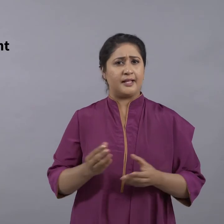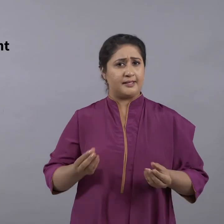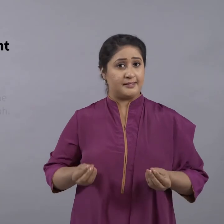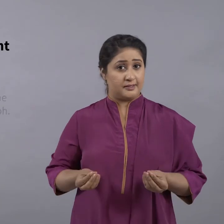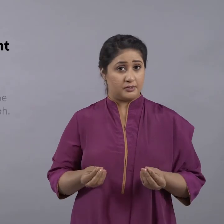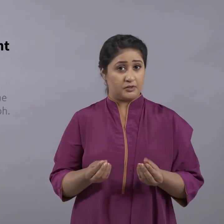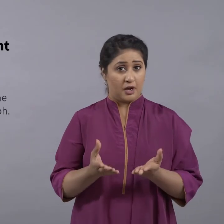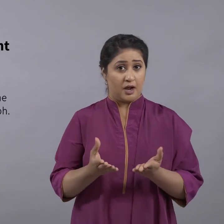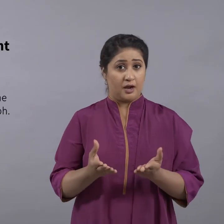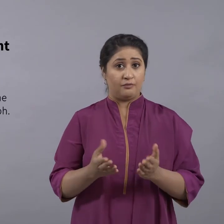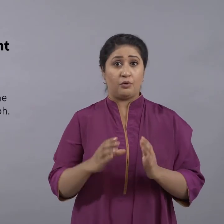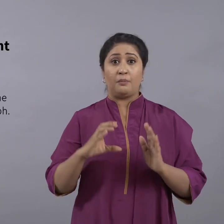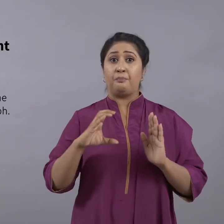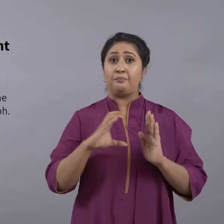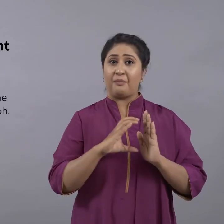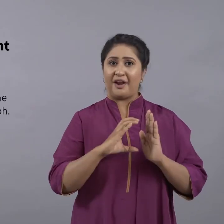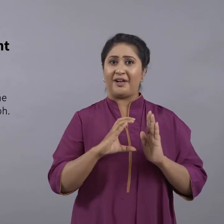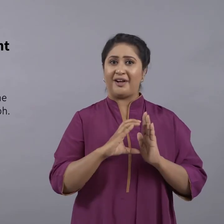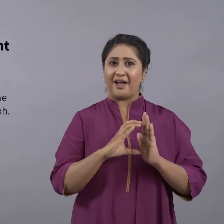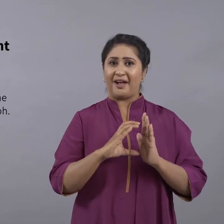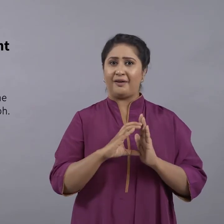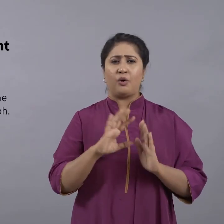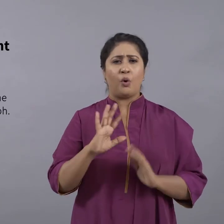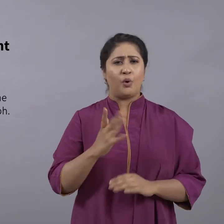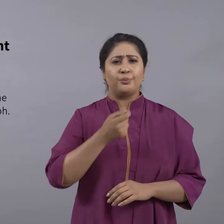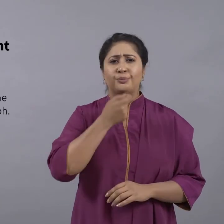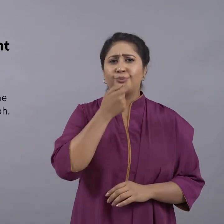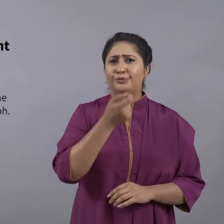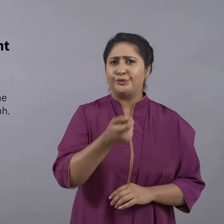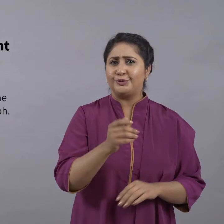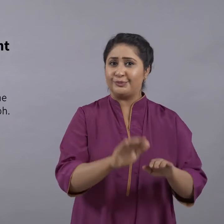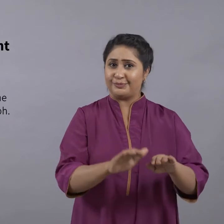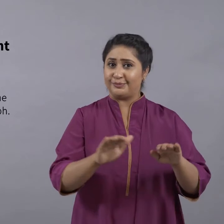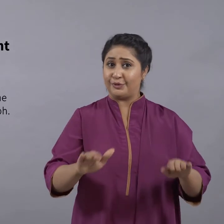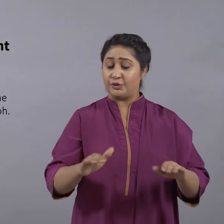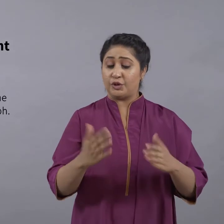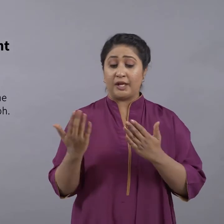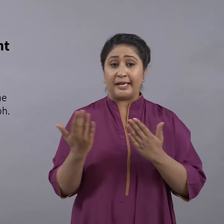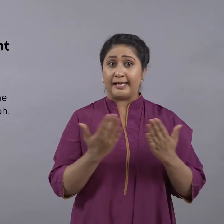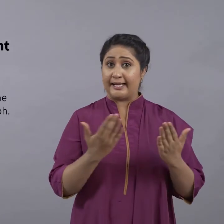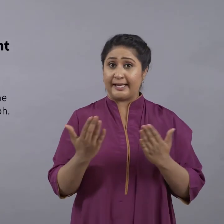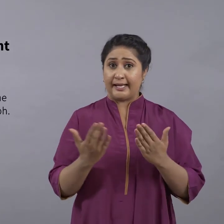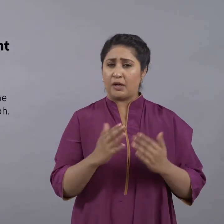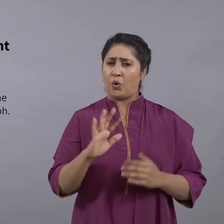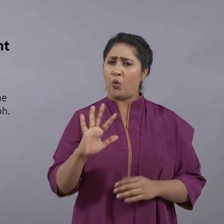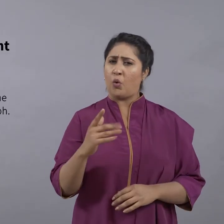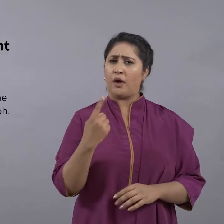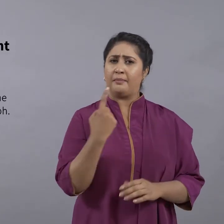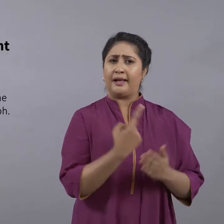Start from the paragraph and ask the student to read any one easy